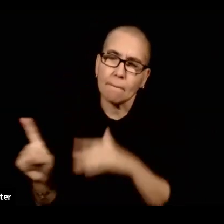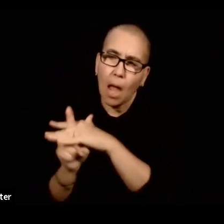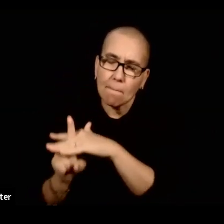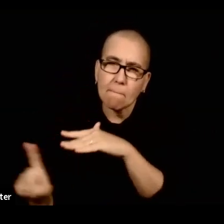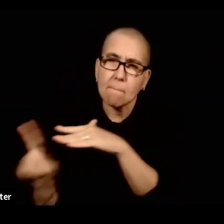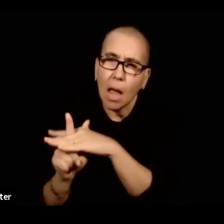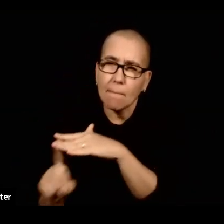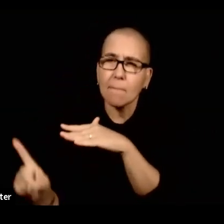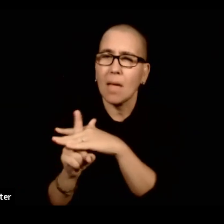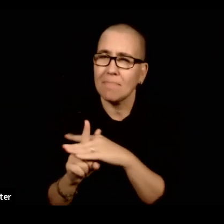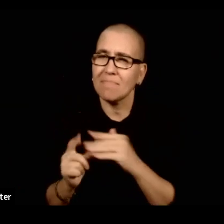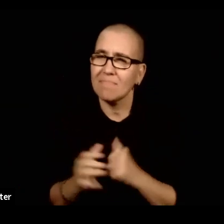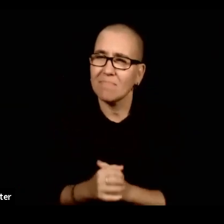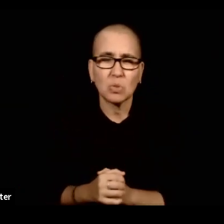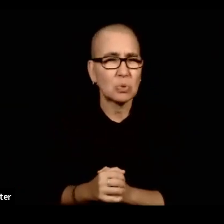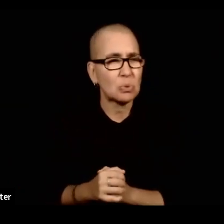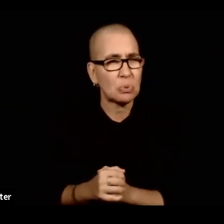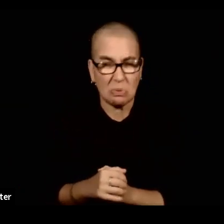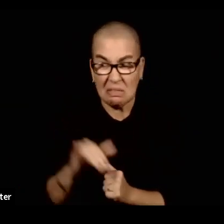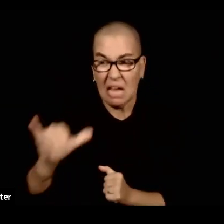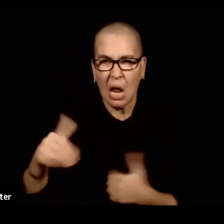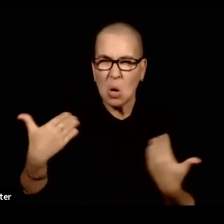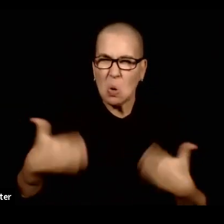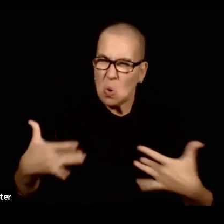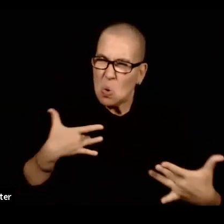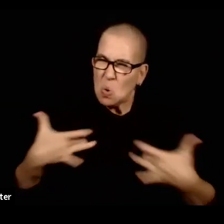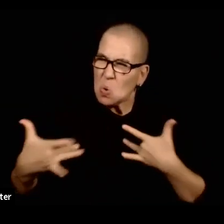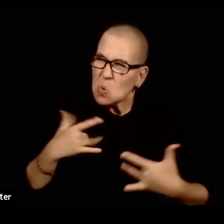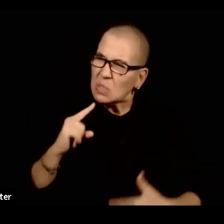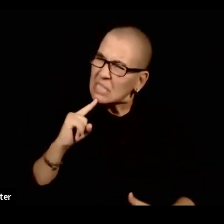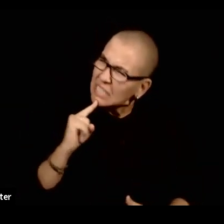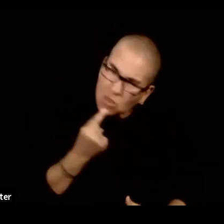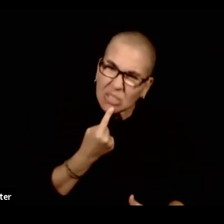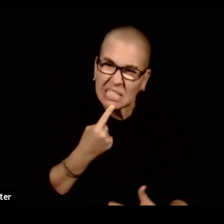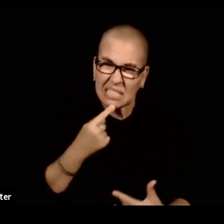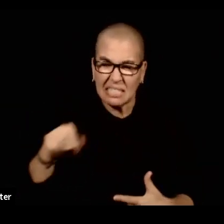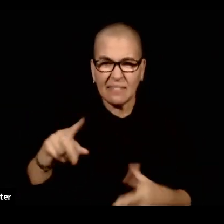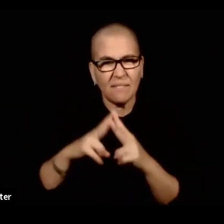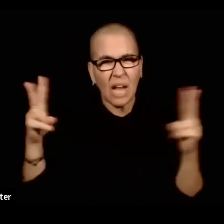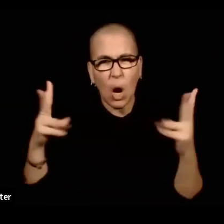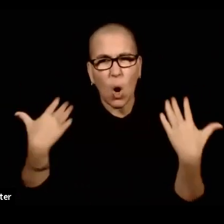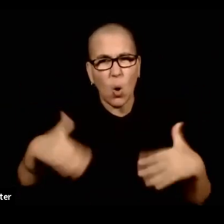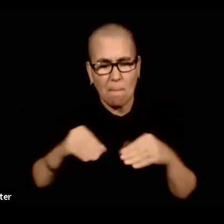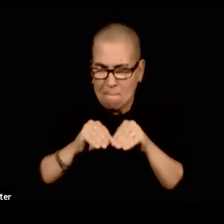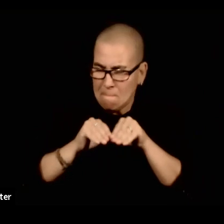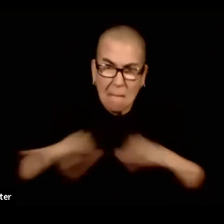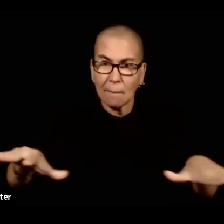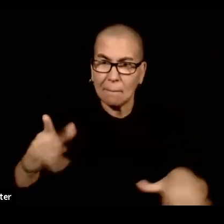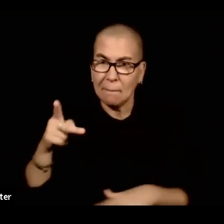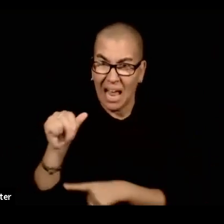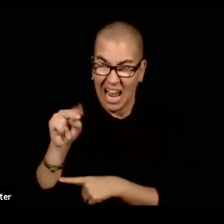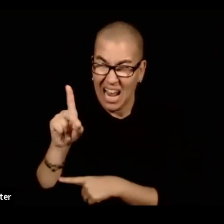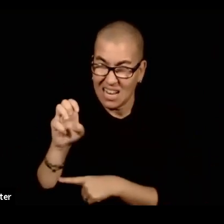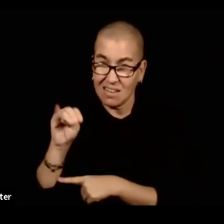sobering point in the pandemic for all of us. Here in Minnesota, we had yesterday an